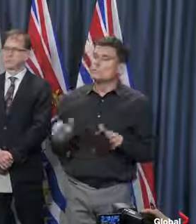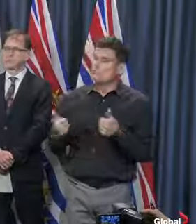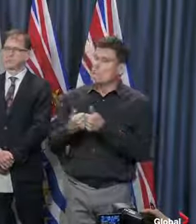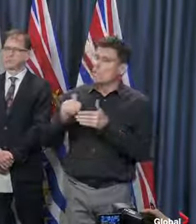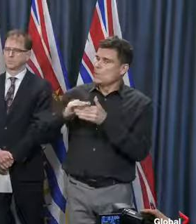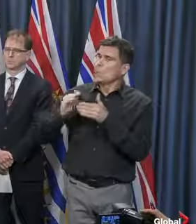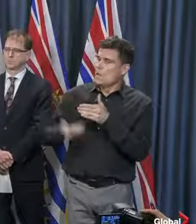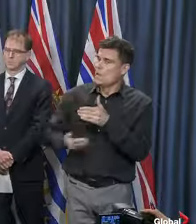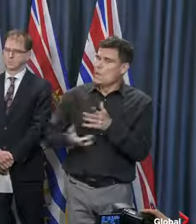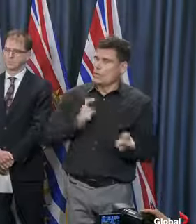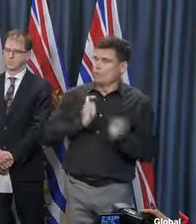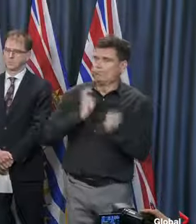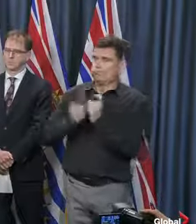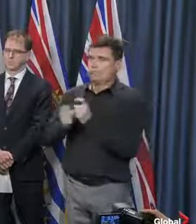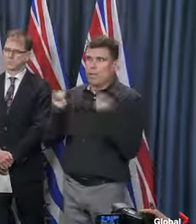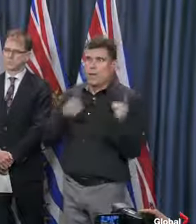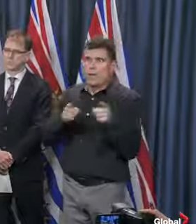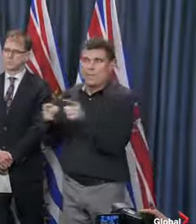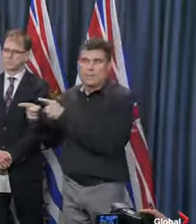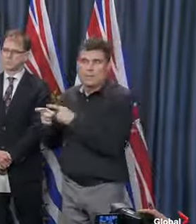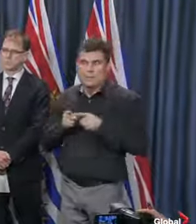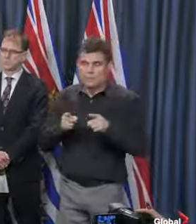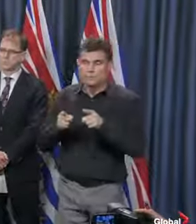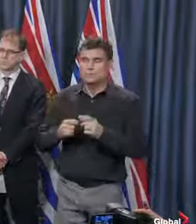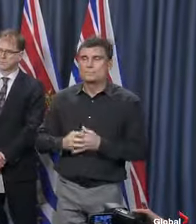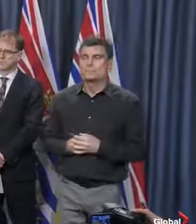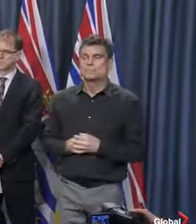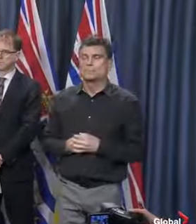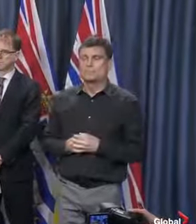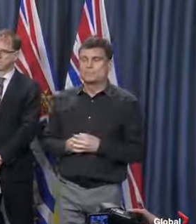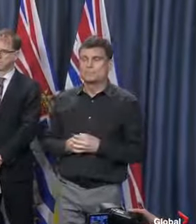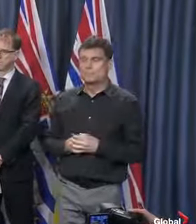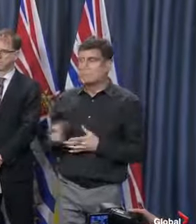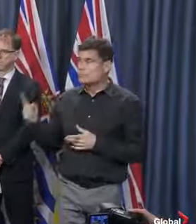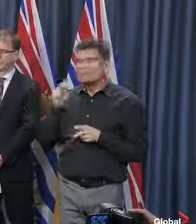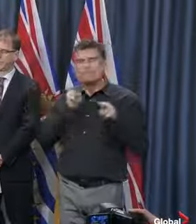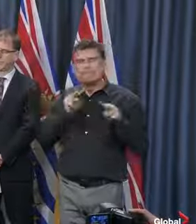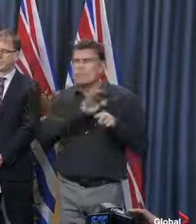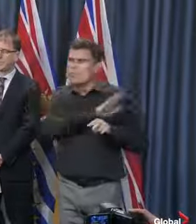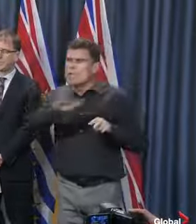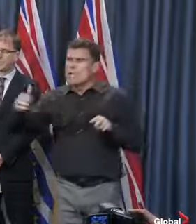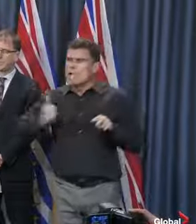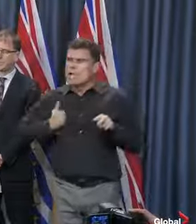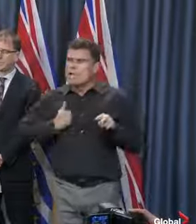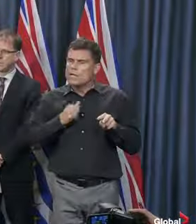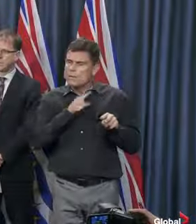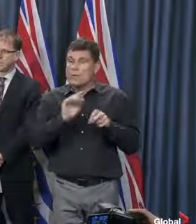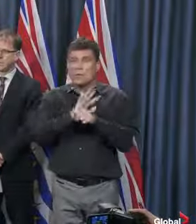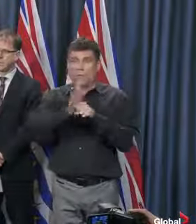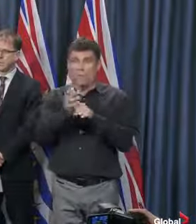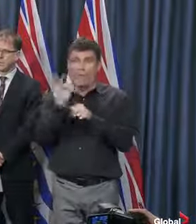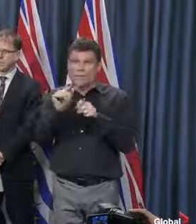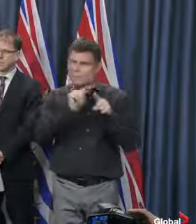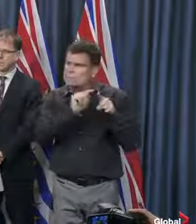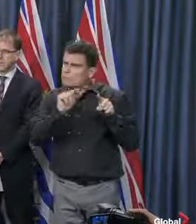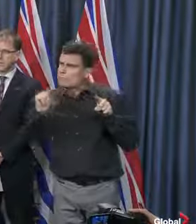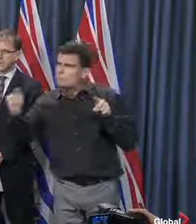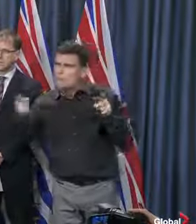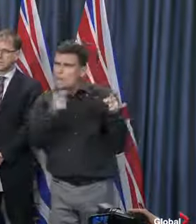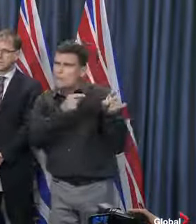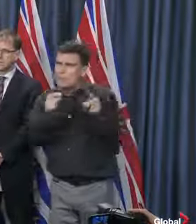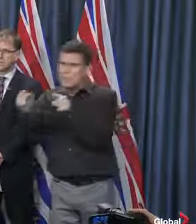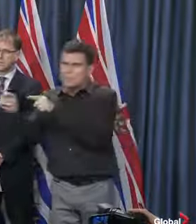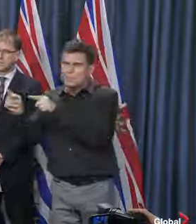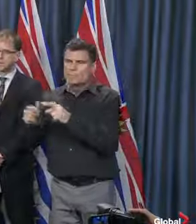both across the country and around the globe with COVID-19. And as I know everyone in this room is aware, the